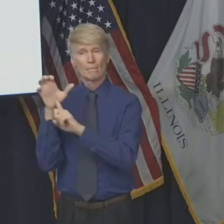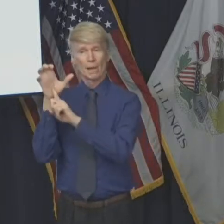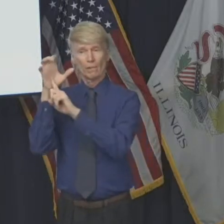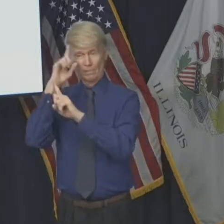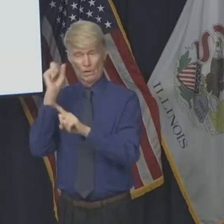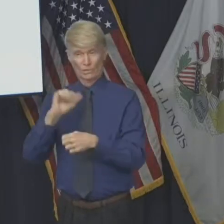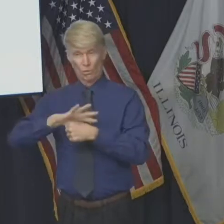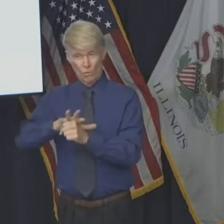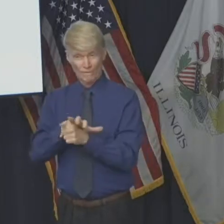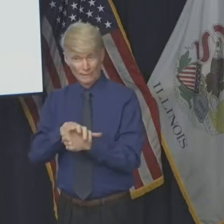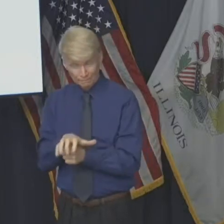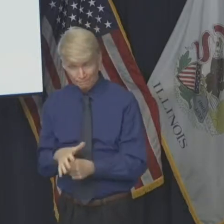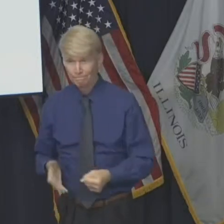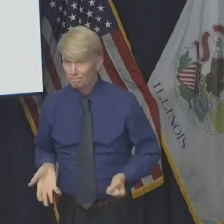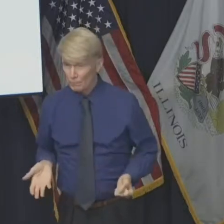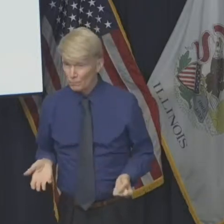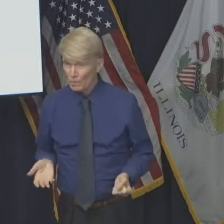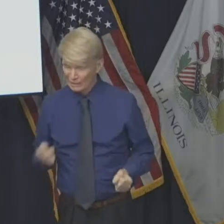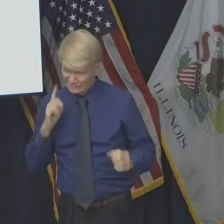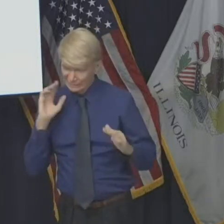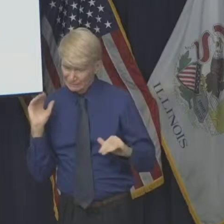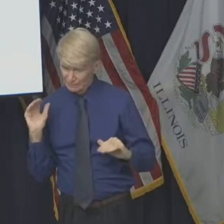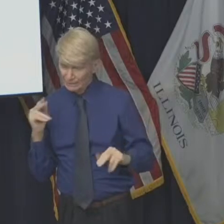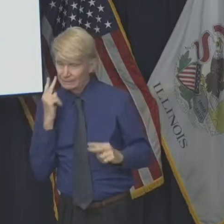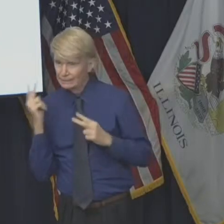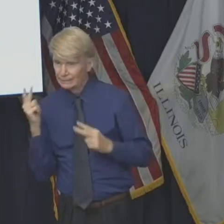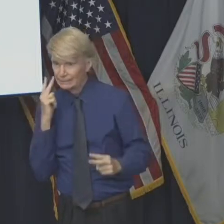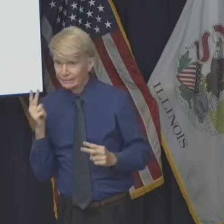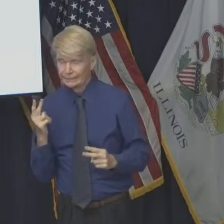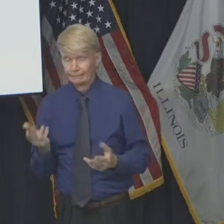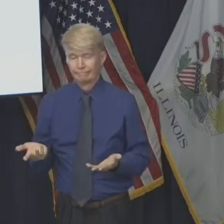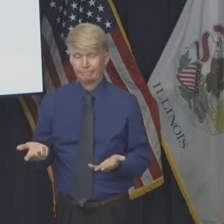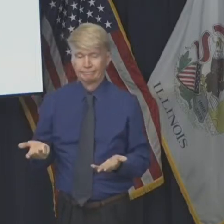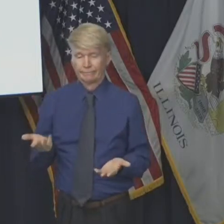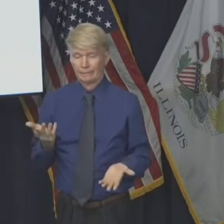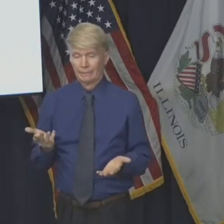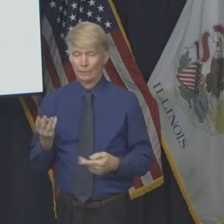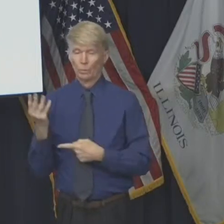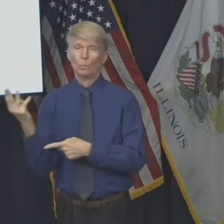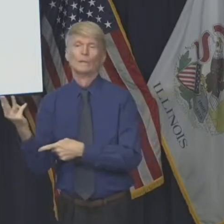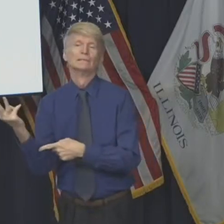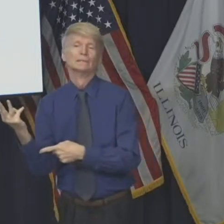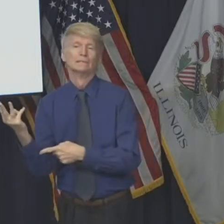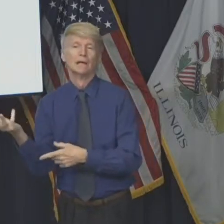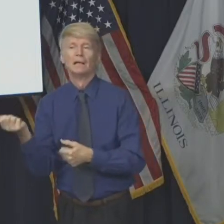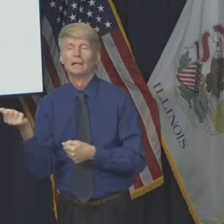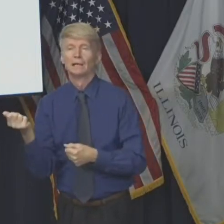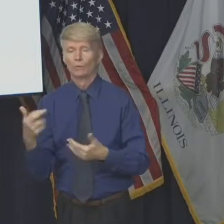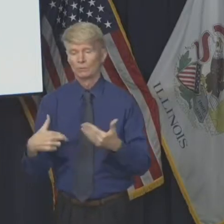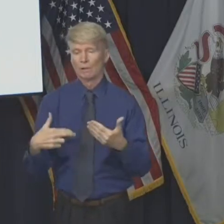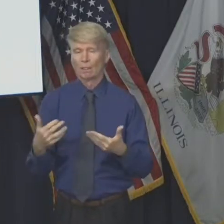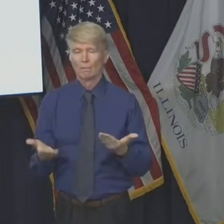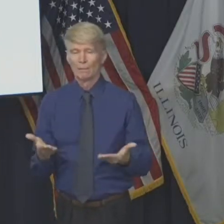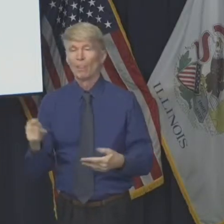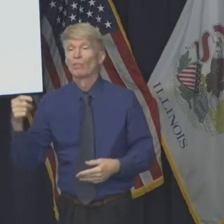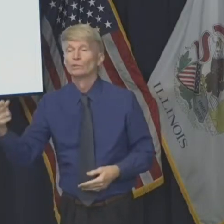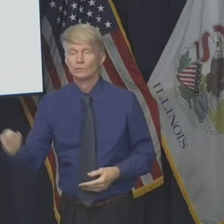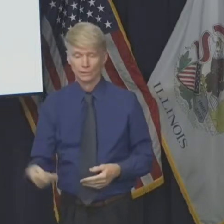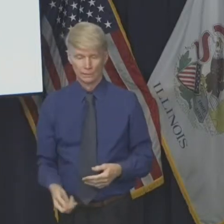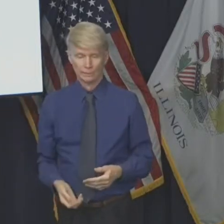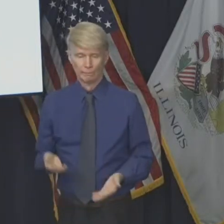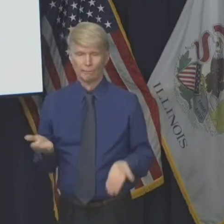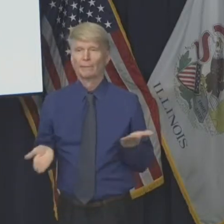of COVID, we can expect to get results on probably Wednesday or Thursday or